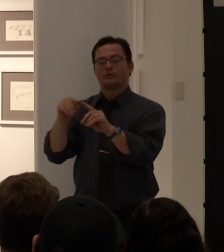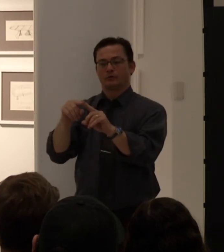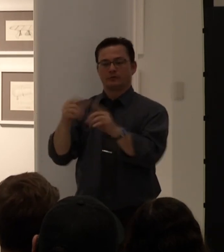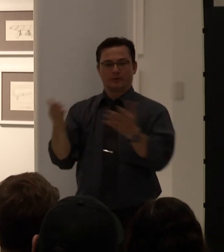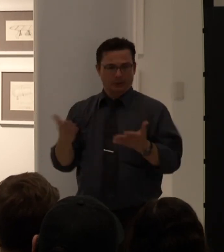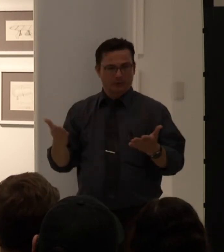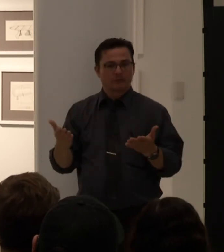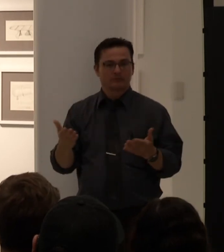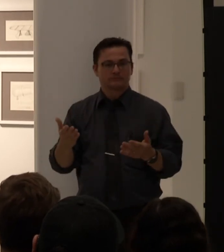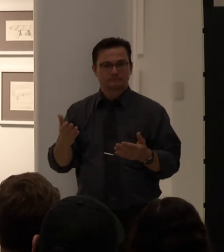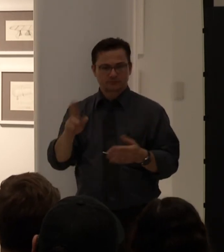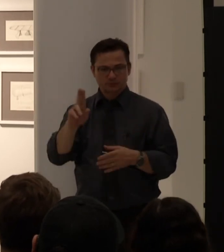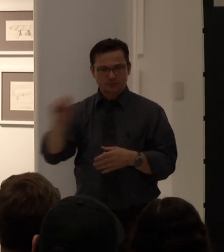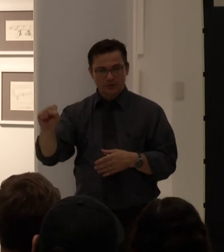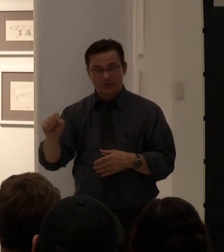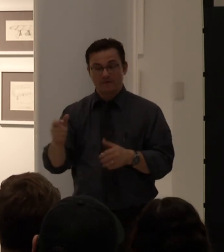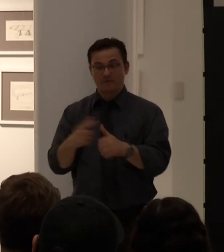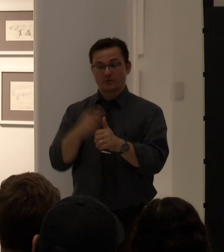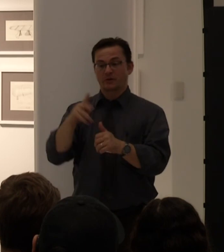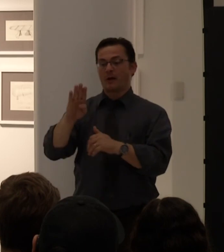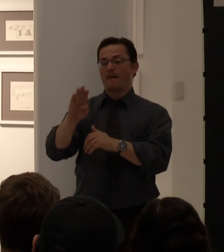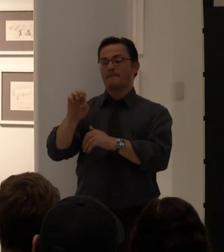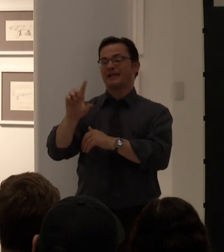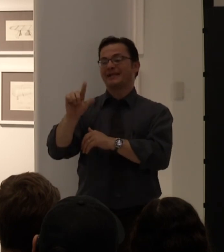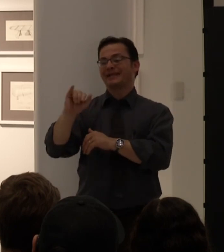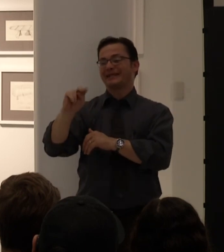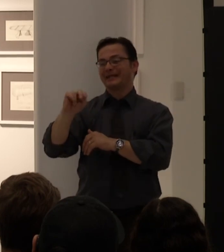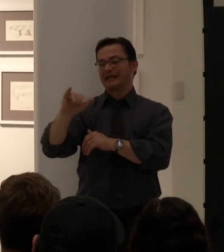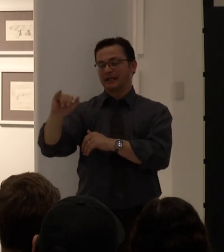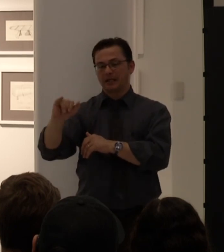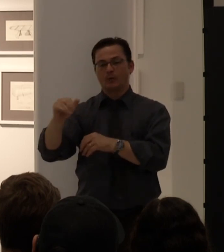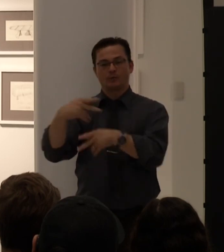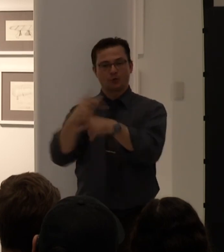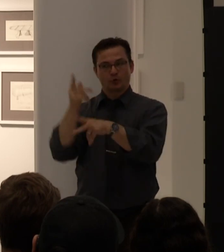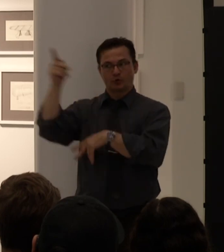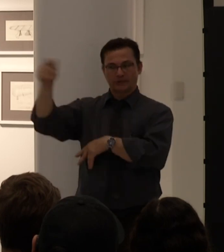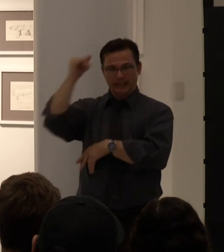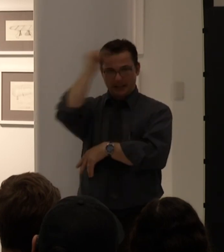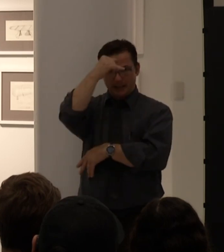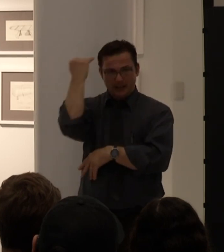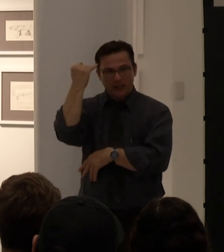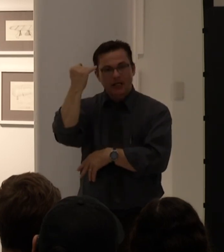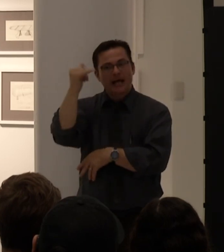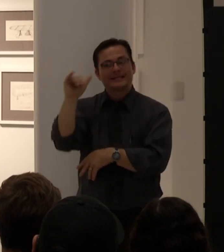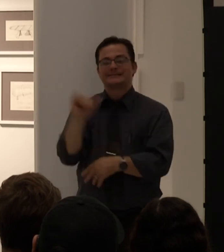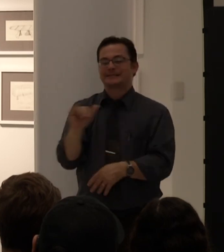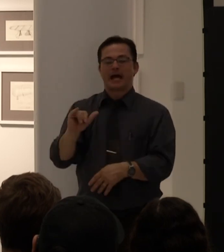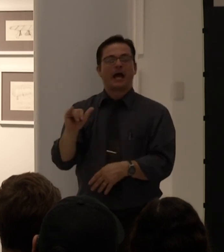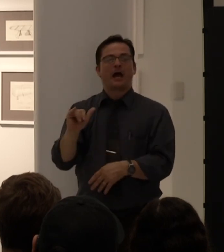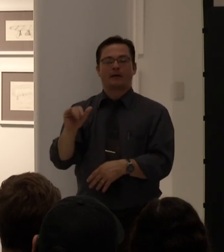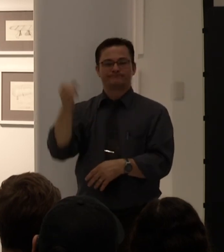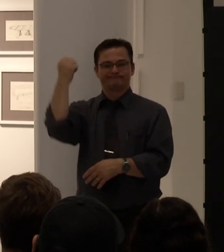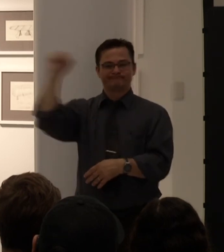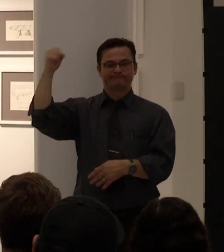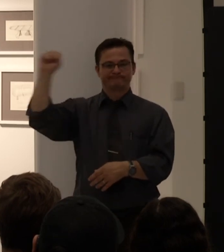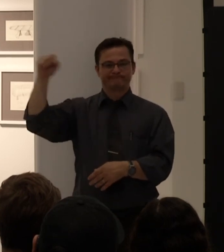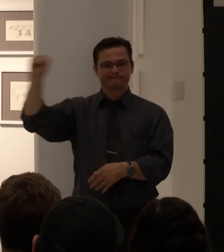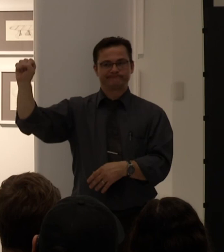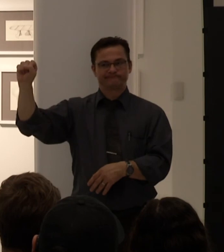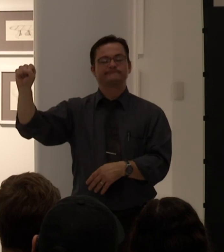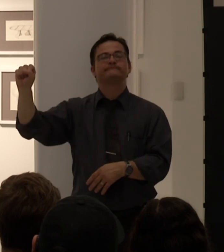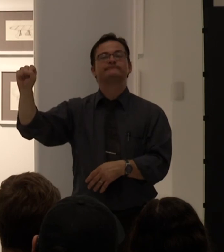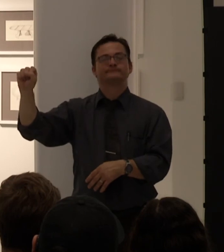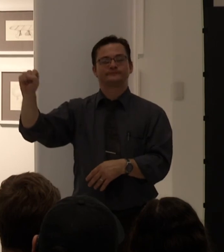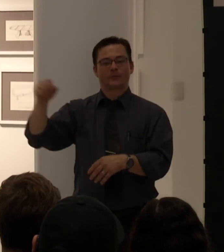States. Our first Bellini chair was first produced in Italy, and the same thing started to happen, so we made